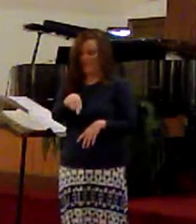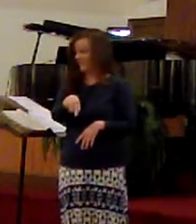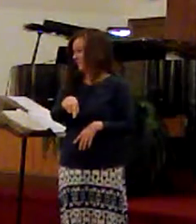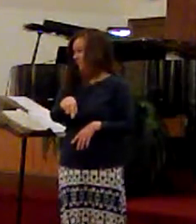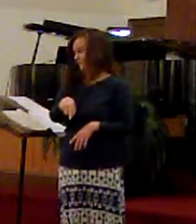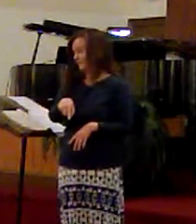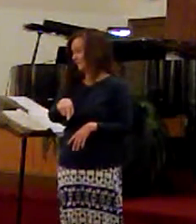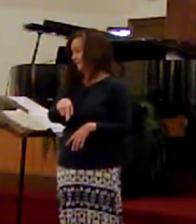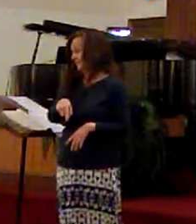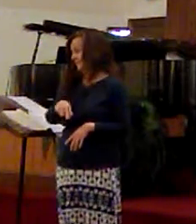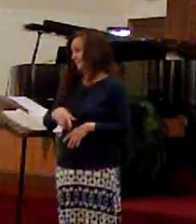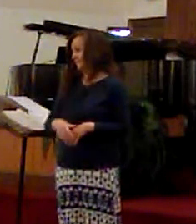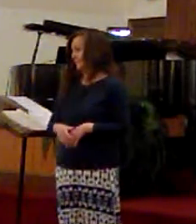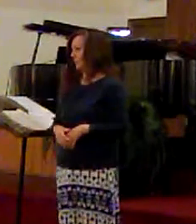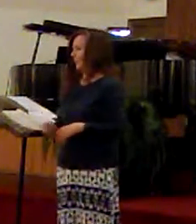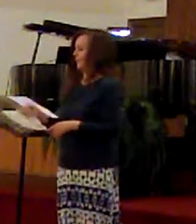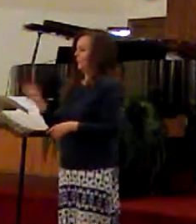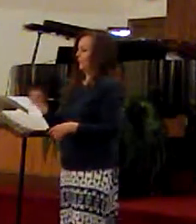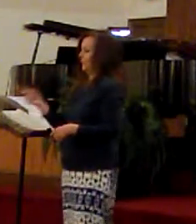it to me.